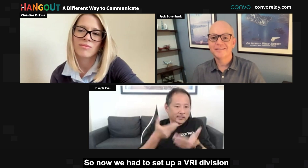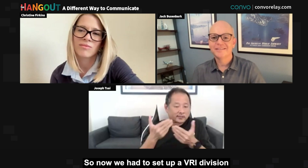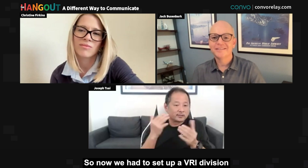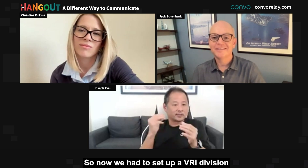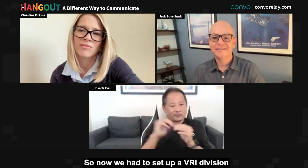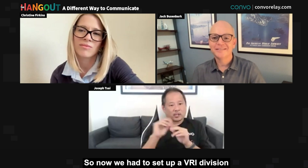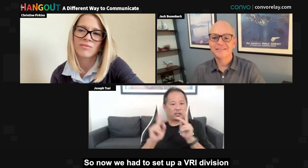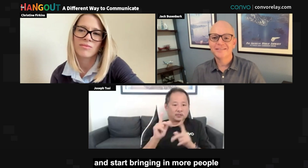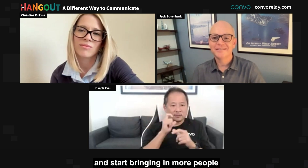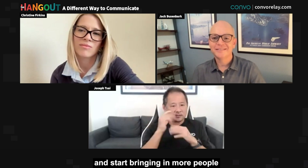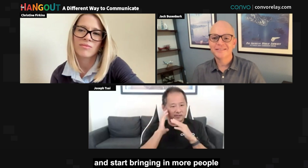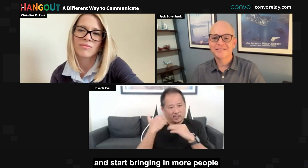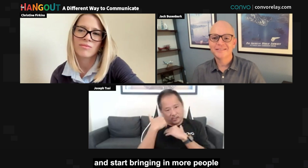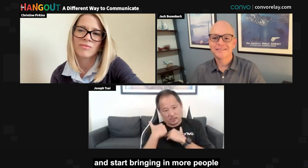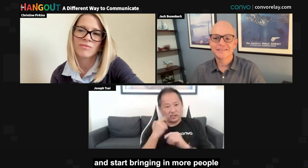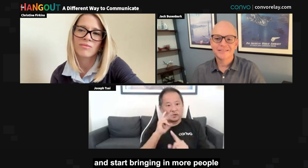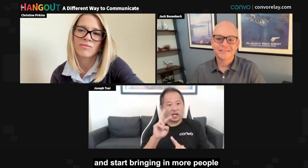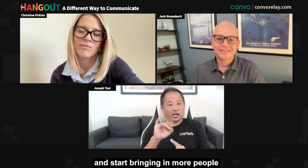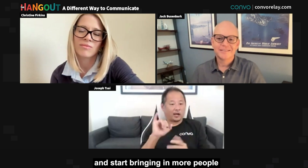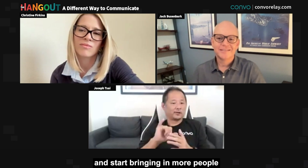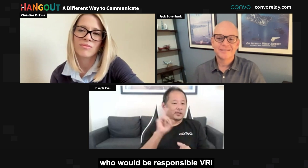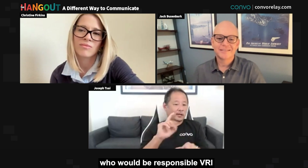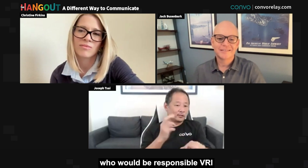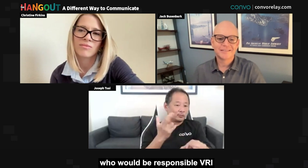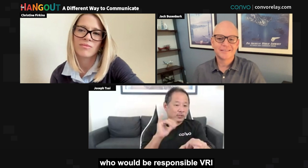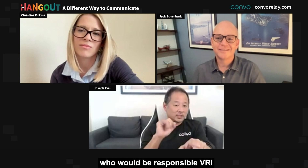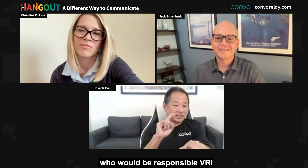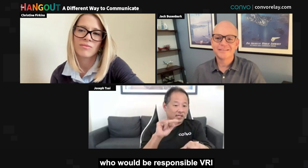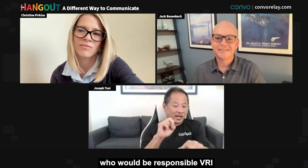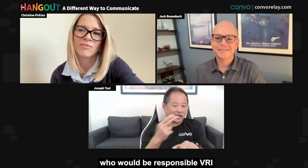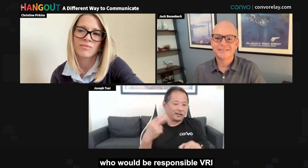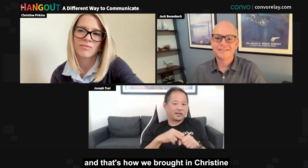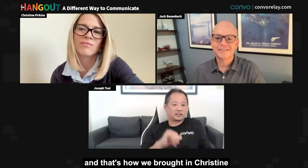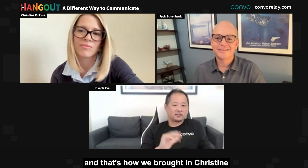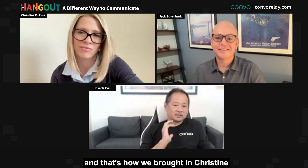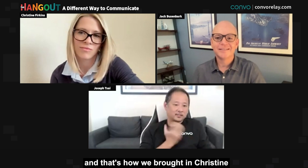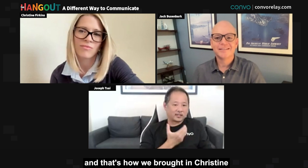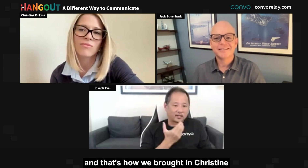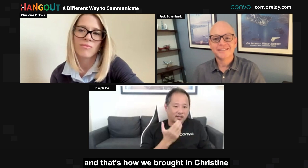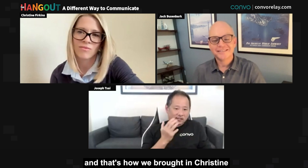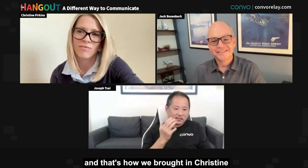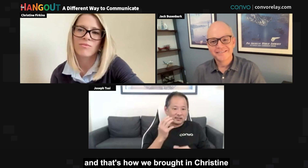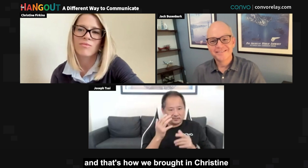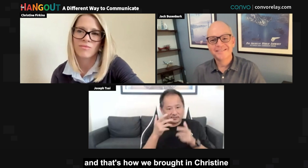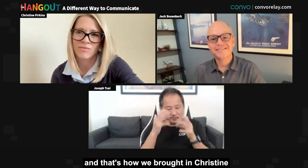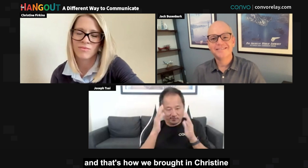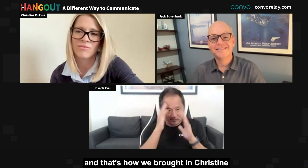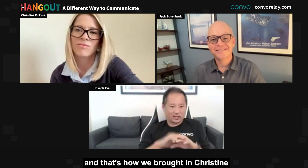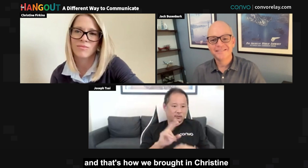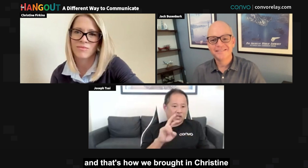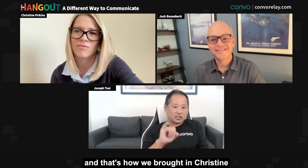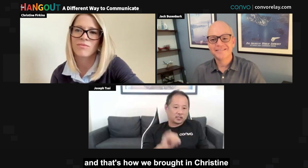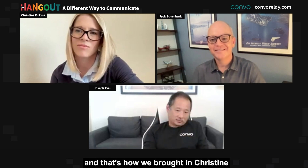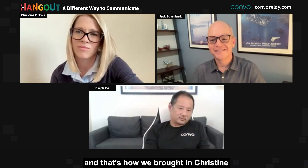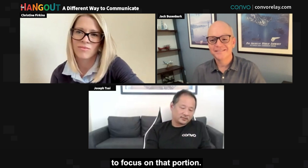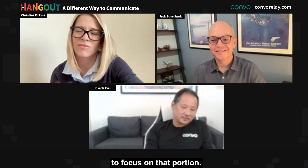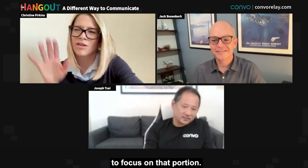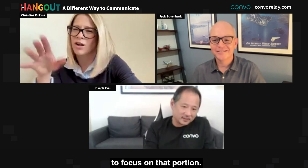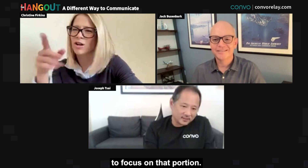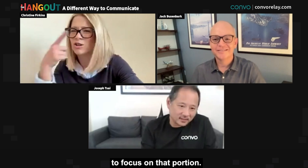VRI division and start bringing in more people who would be responsible for VRI, and that's how we brought in Christine and to focus on